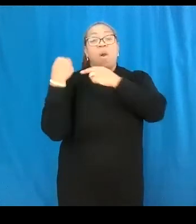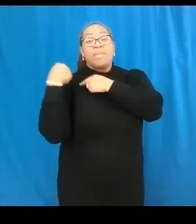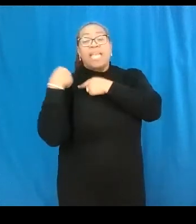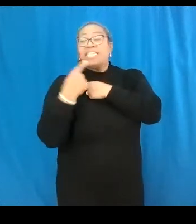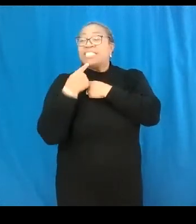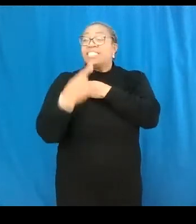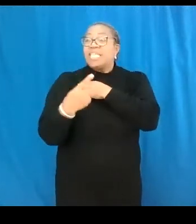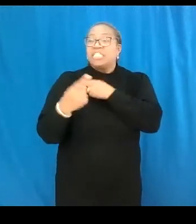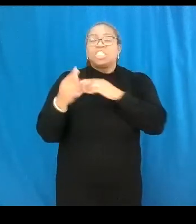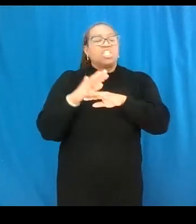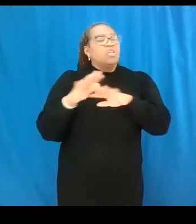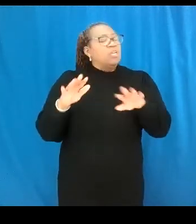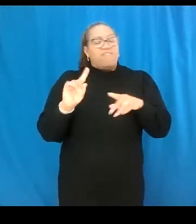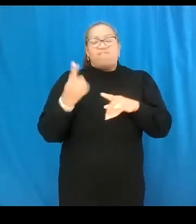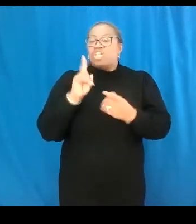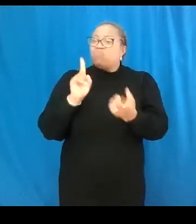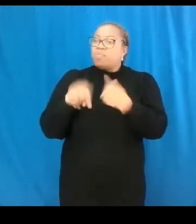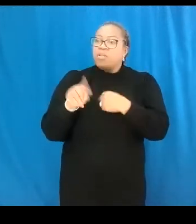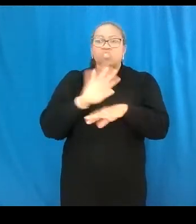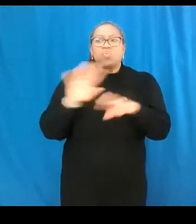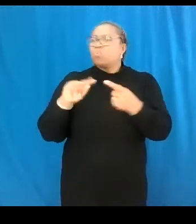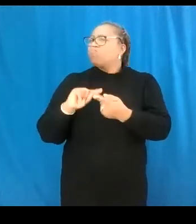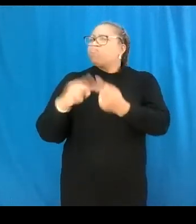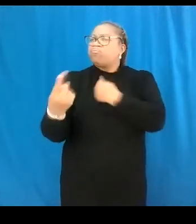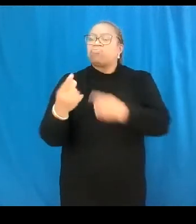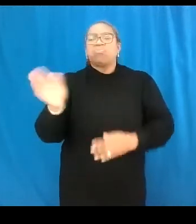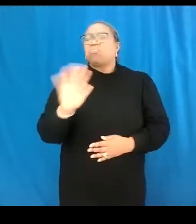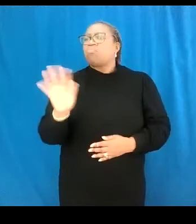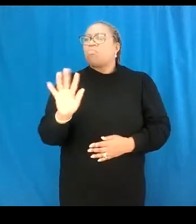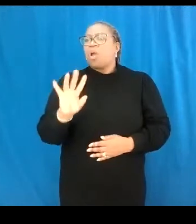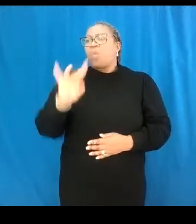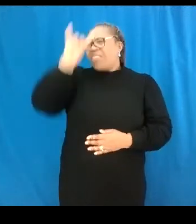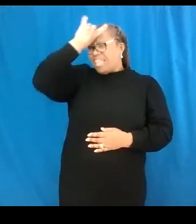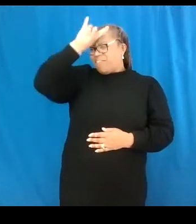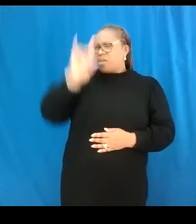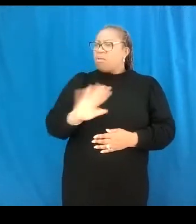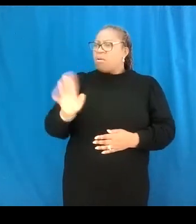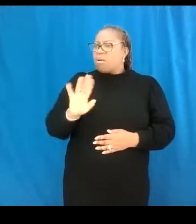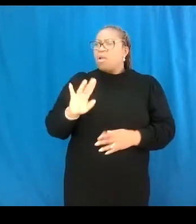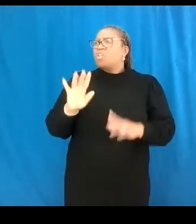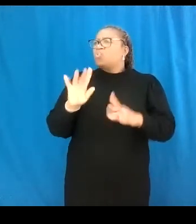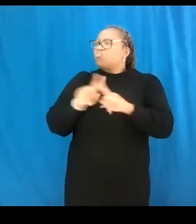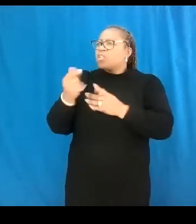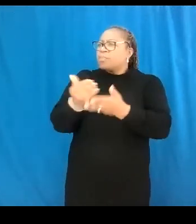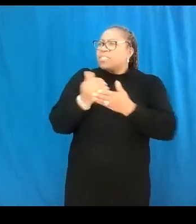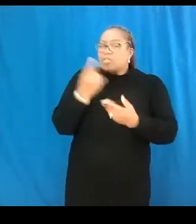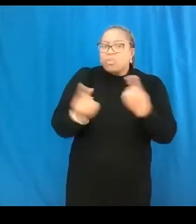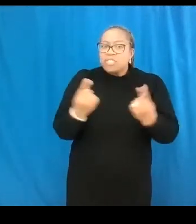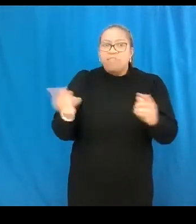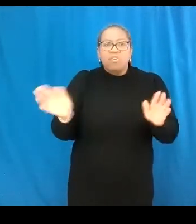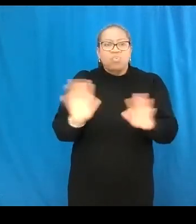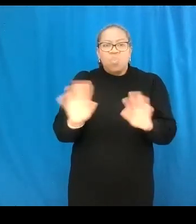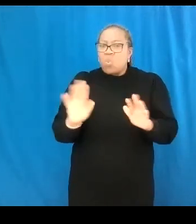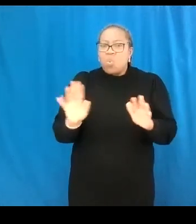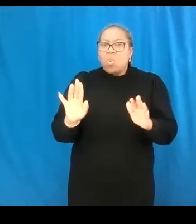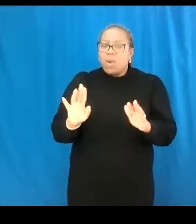not first retaliate for the evil done to them or to protect themselves and their personal interests. Their primary